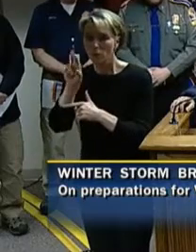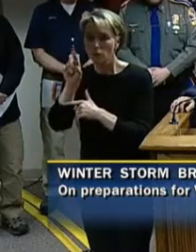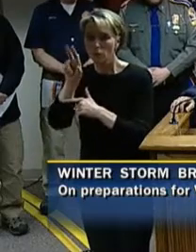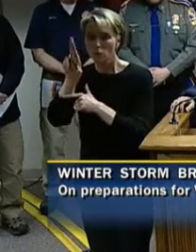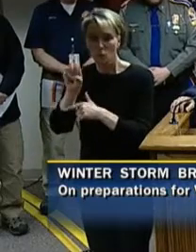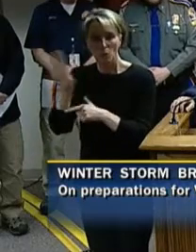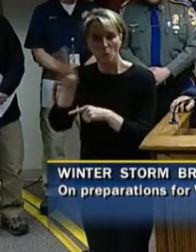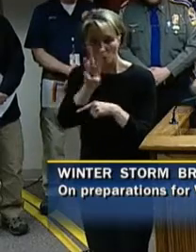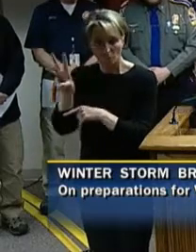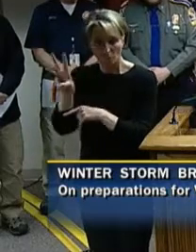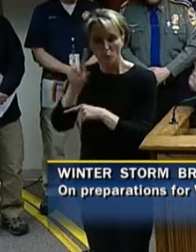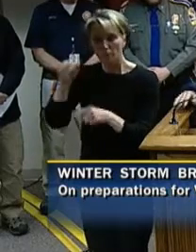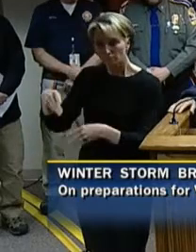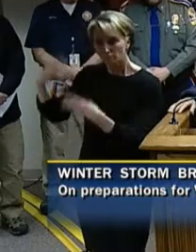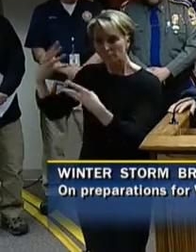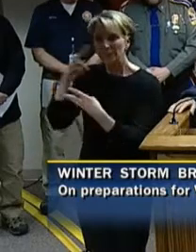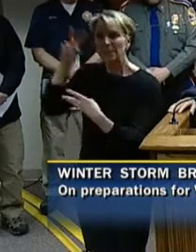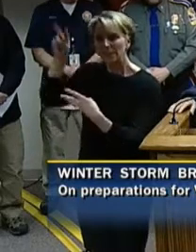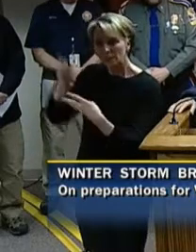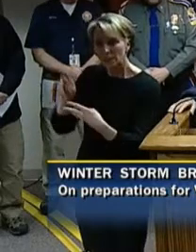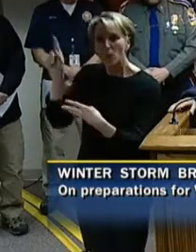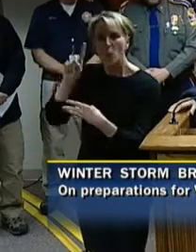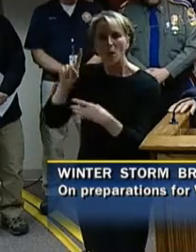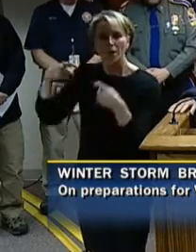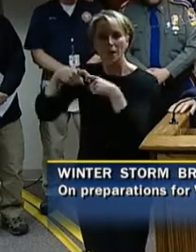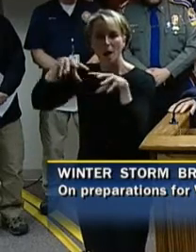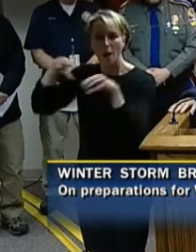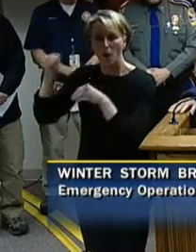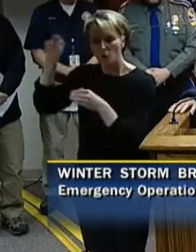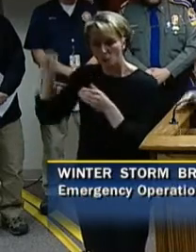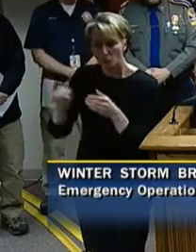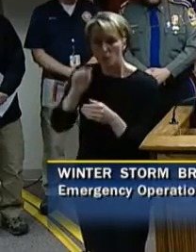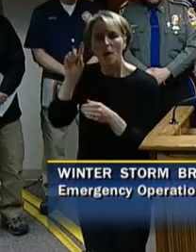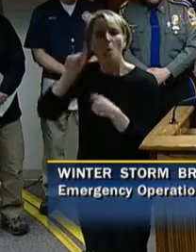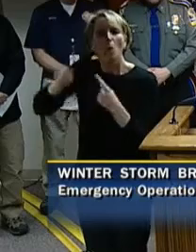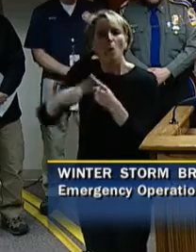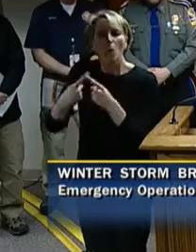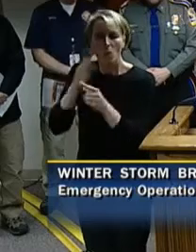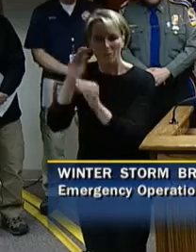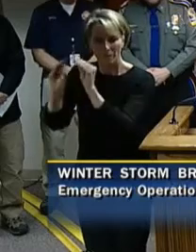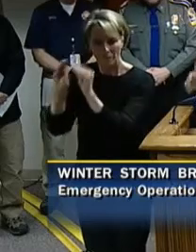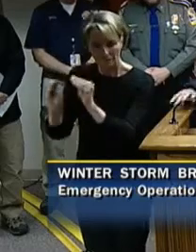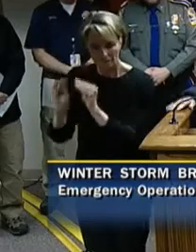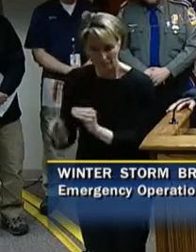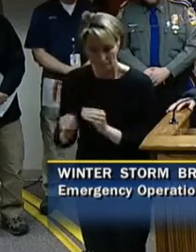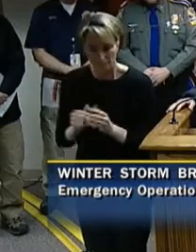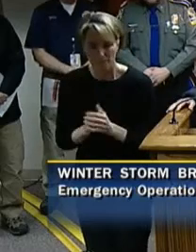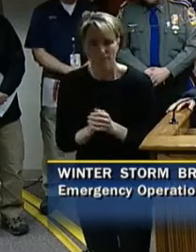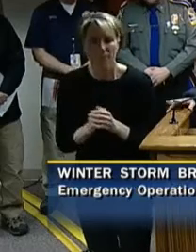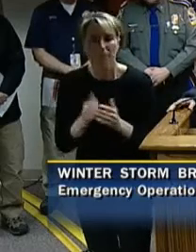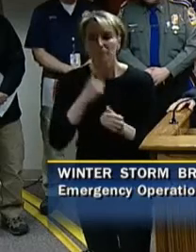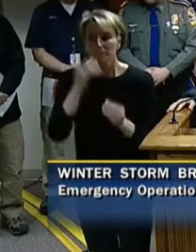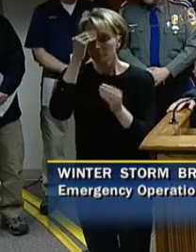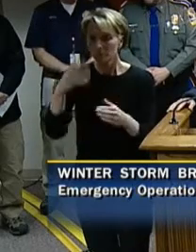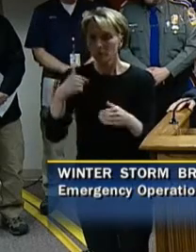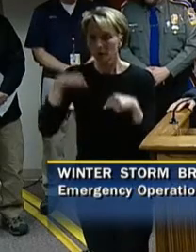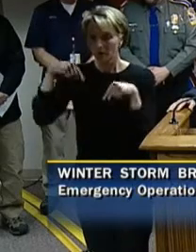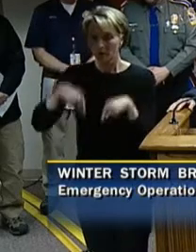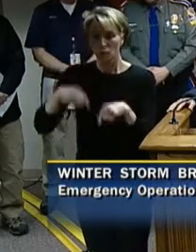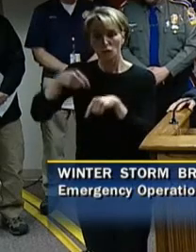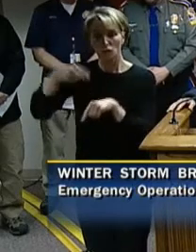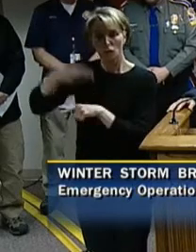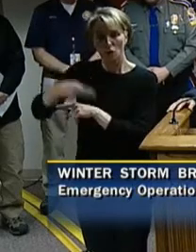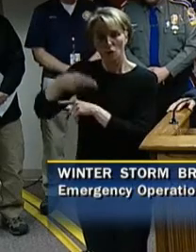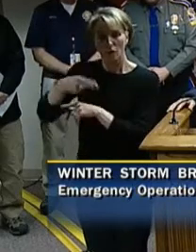want you to know the Emergency Operations Center, where I'm talking to you from, is in close direct link in real